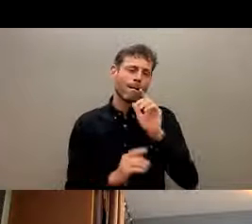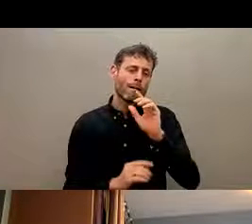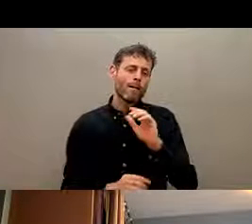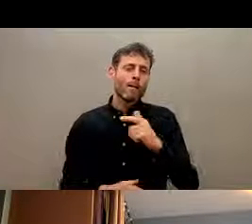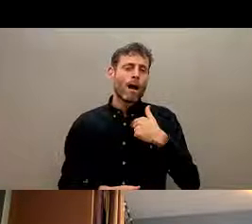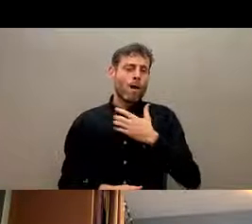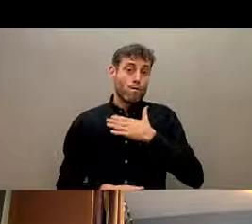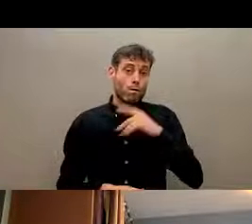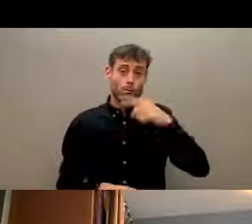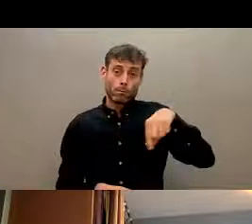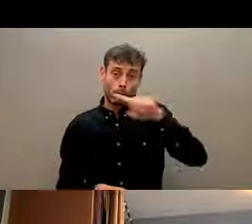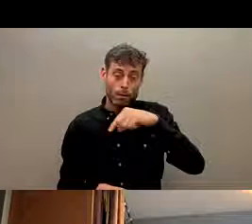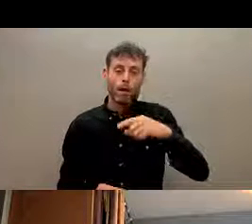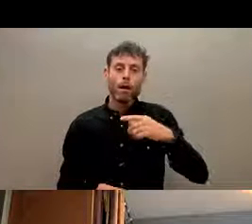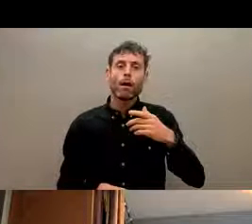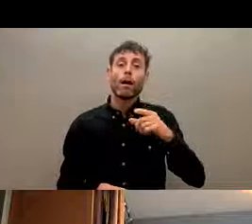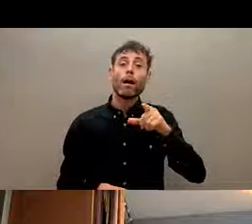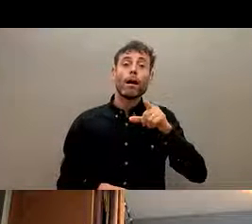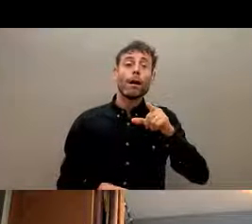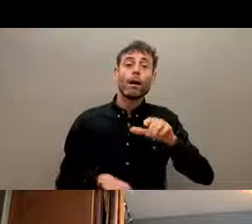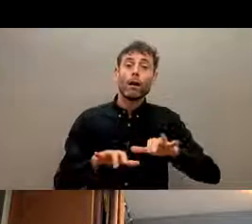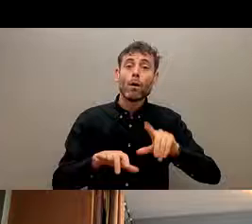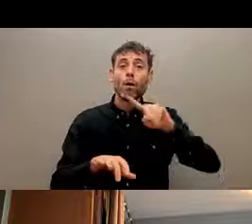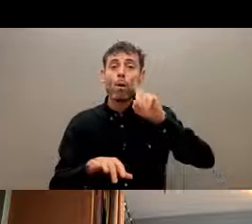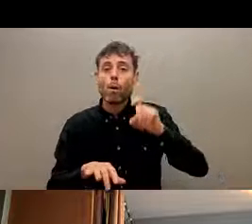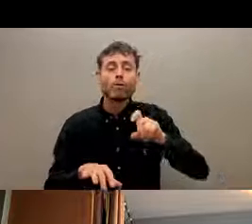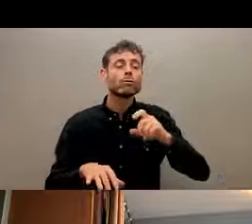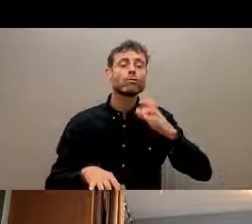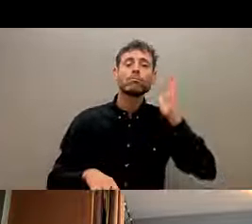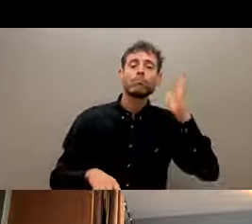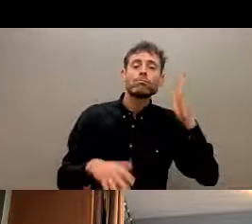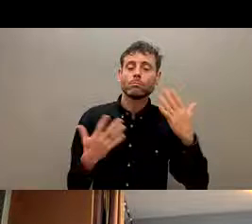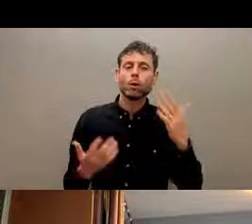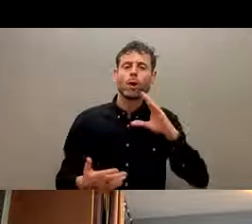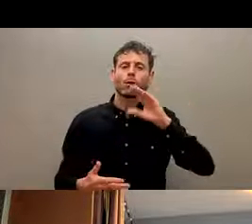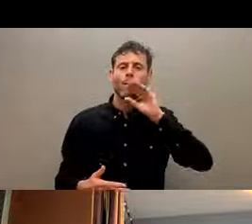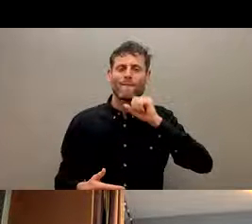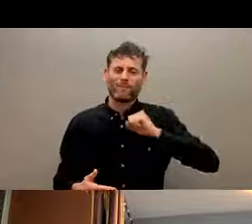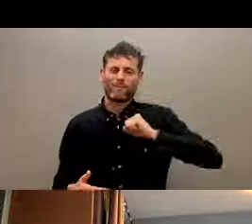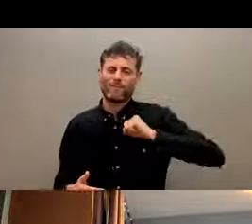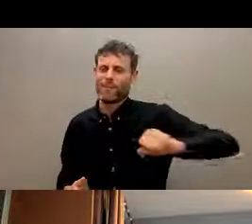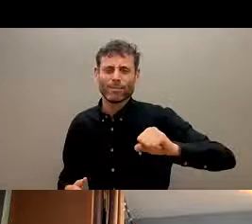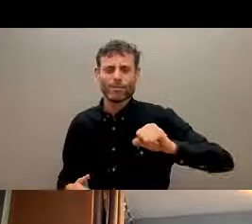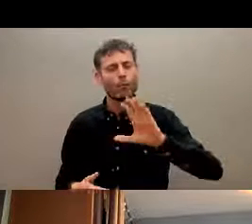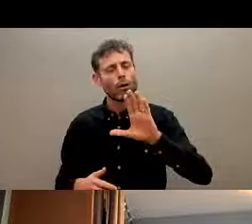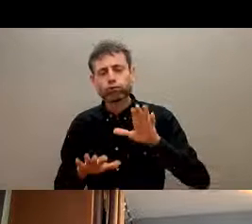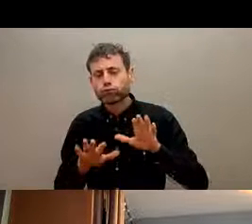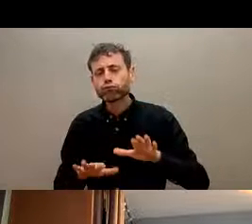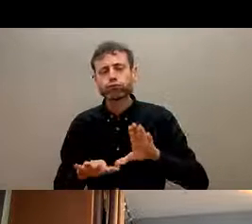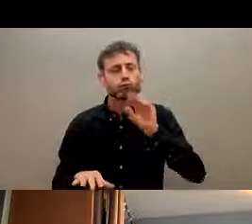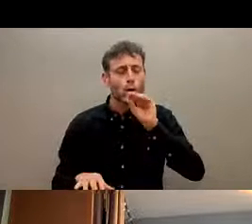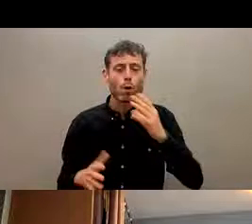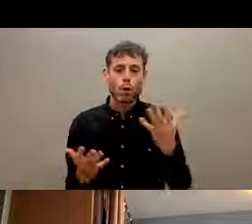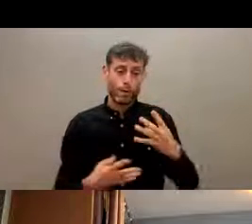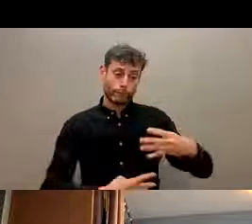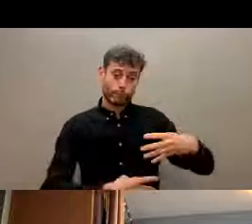little more slowly and a little more clearly than you might usually, so that our captioners and our interpreters can keep up